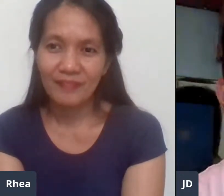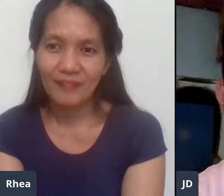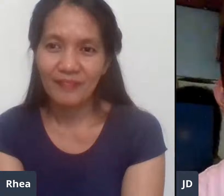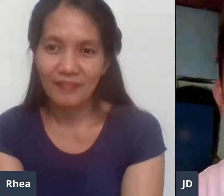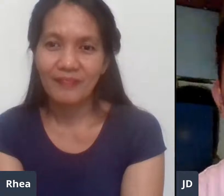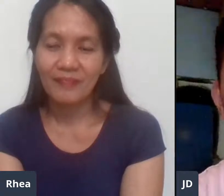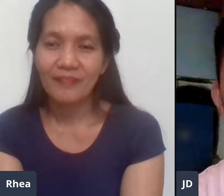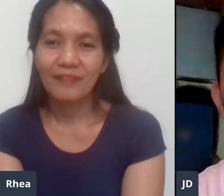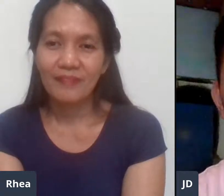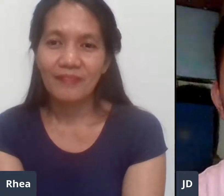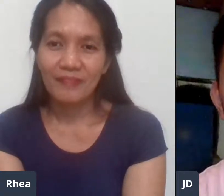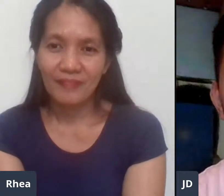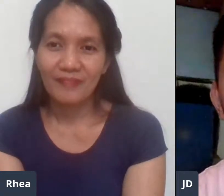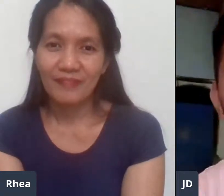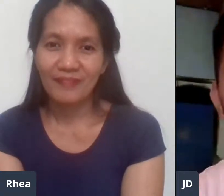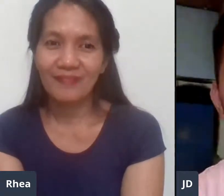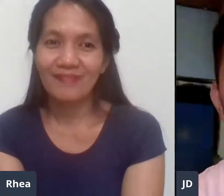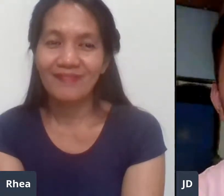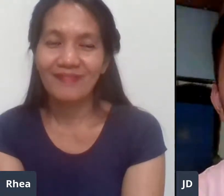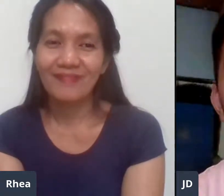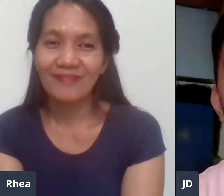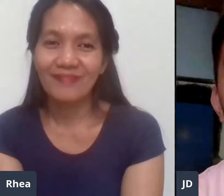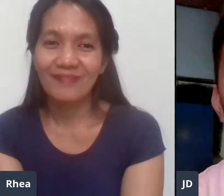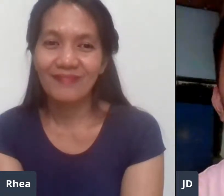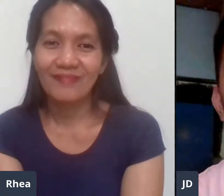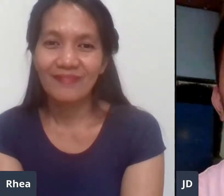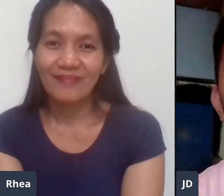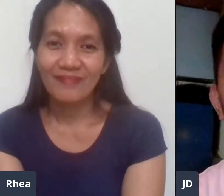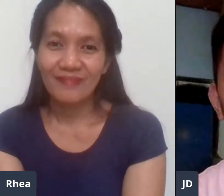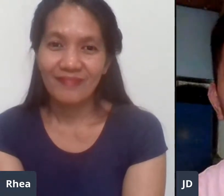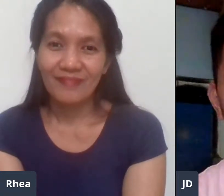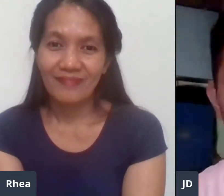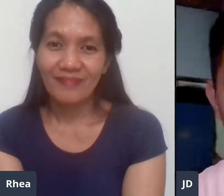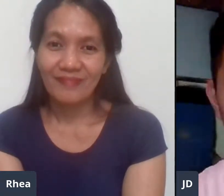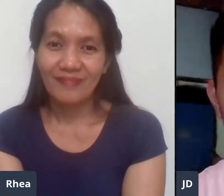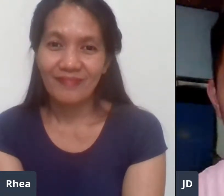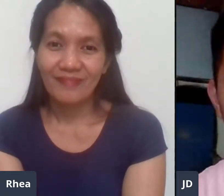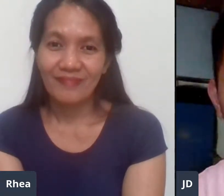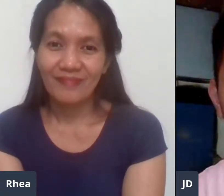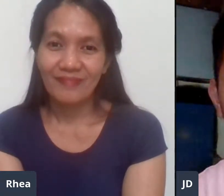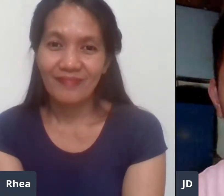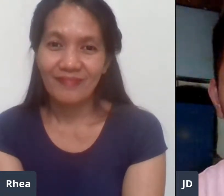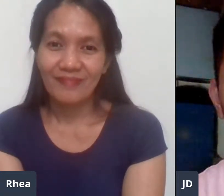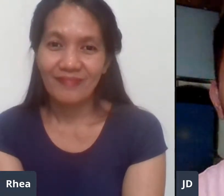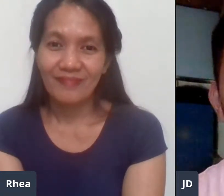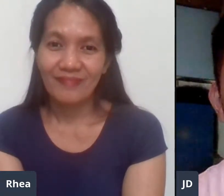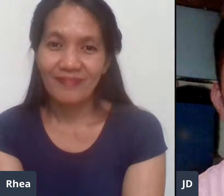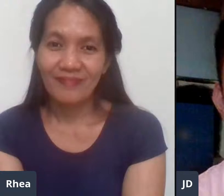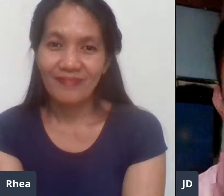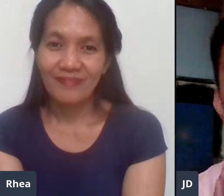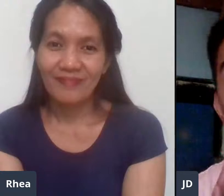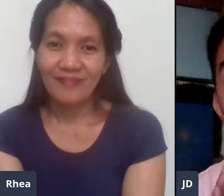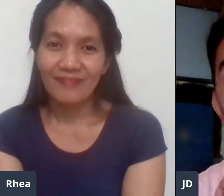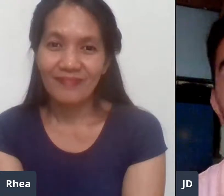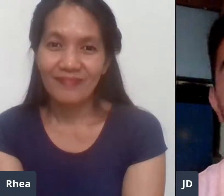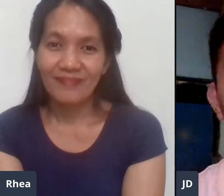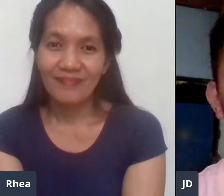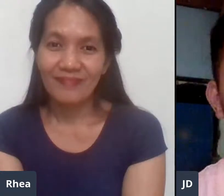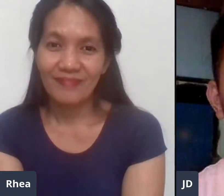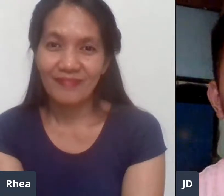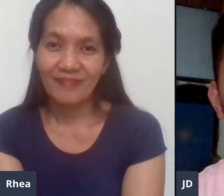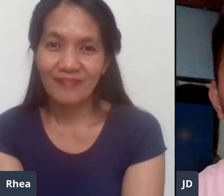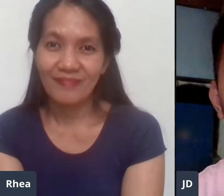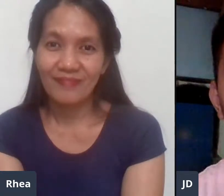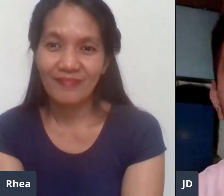session of Ma'am Rhea Namol from Eulogio Rodriguez Integrated School. And para po